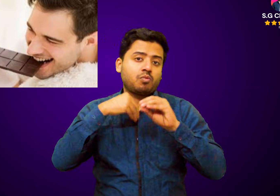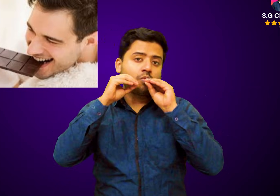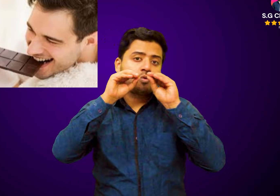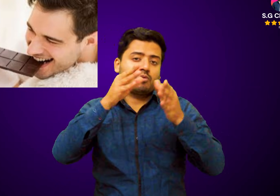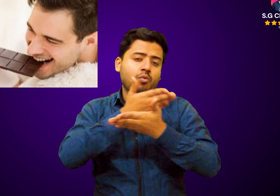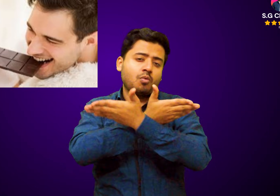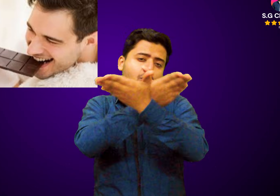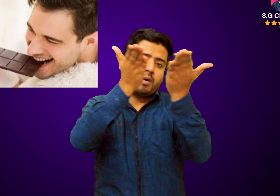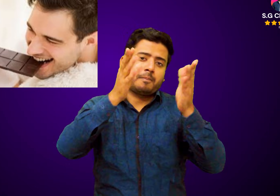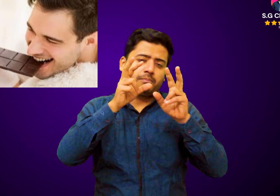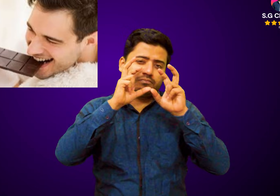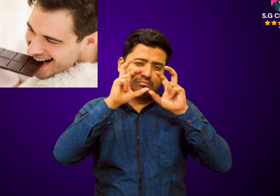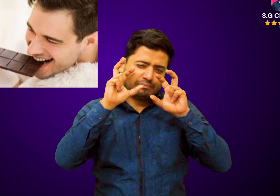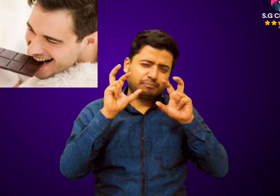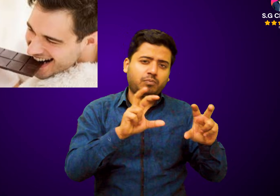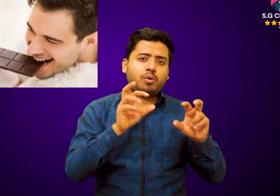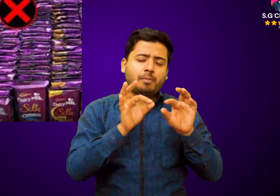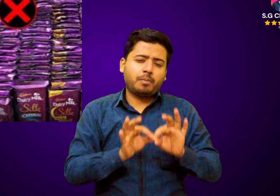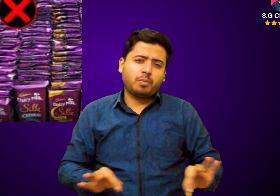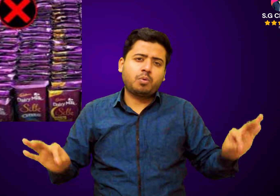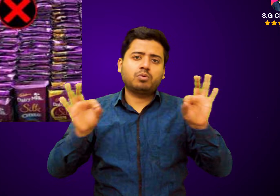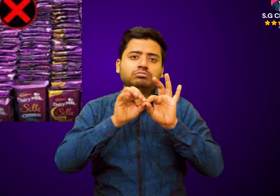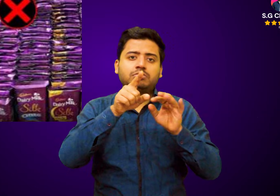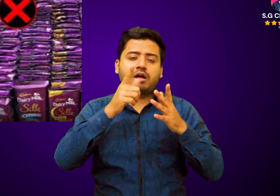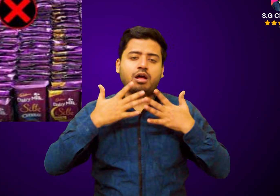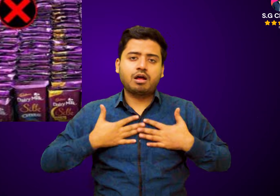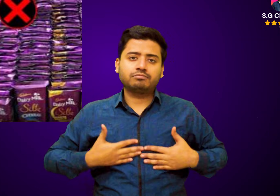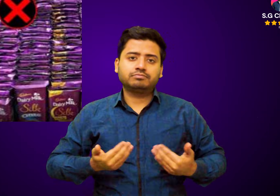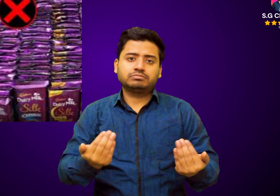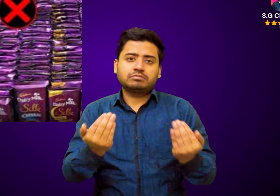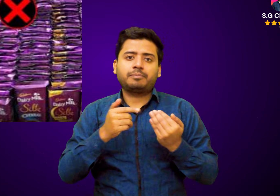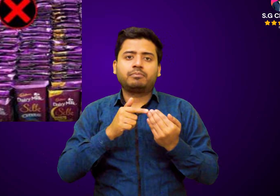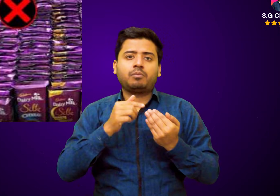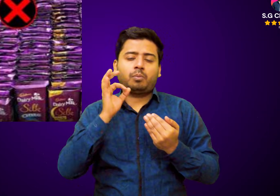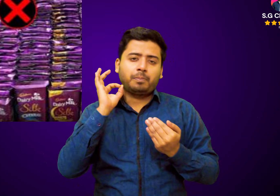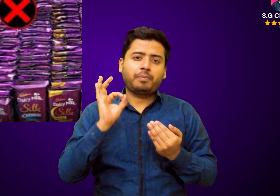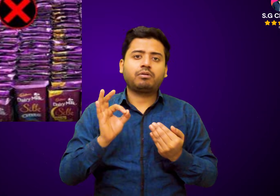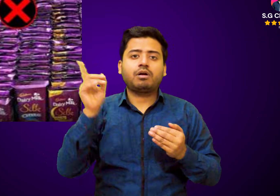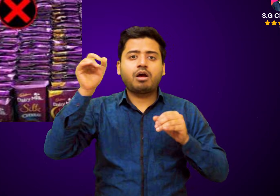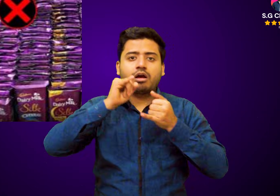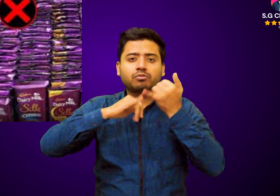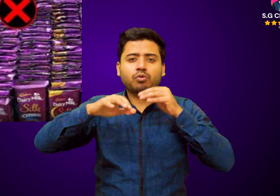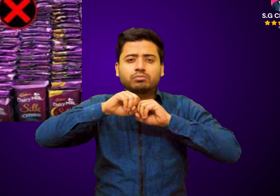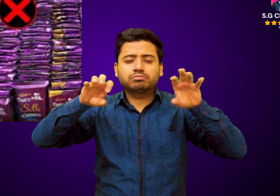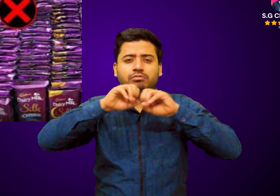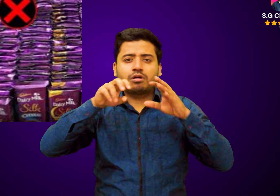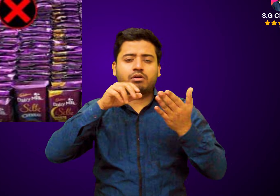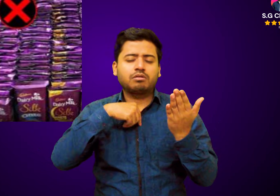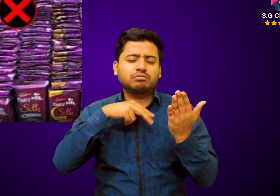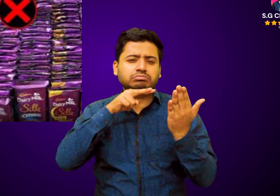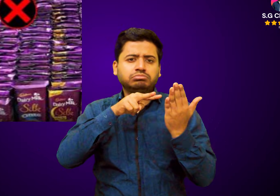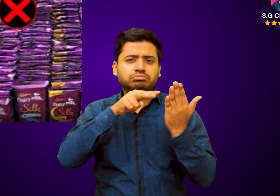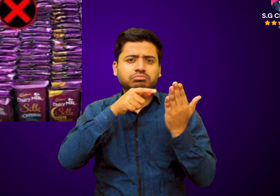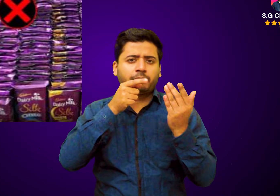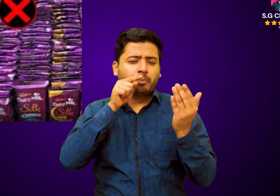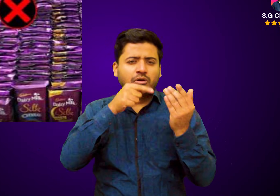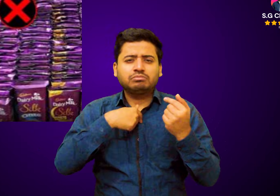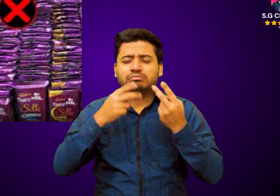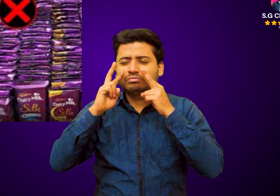thresholds, though brands often adjust levels for taste. Flavors. The Indian variant may use a combination of artificial and